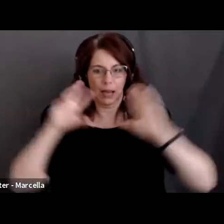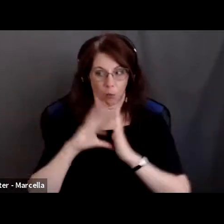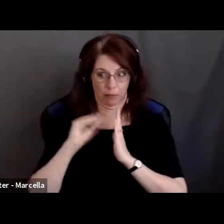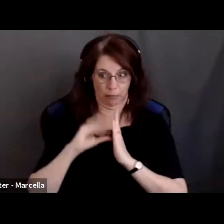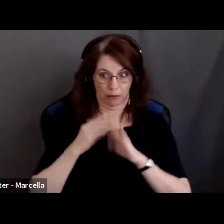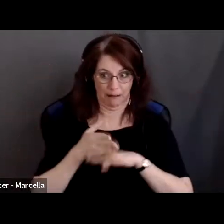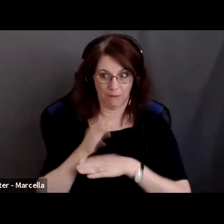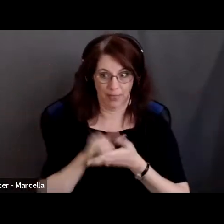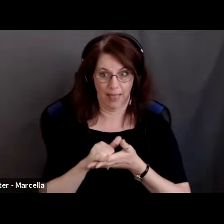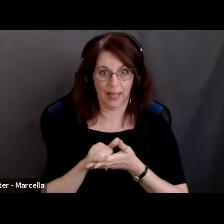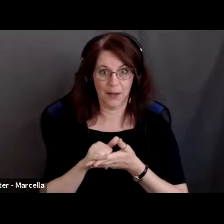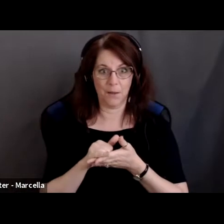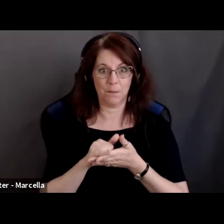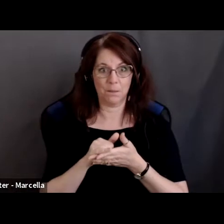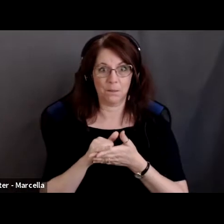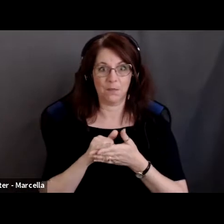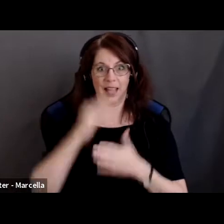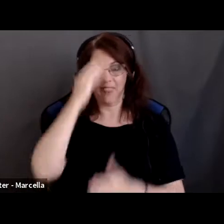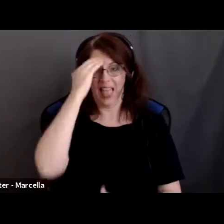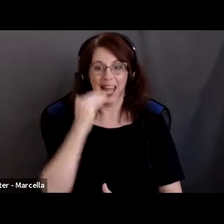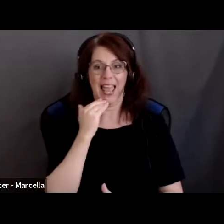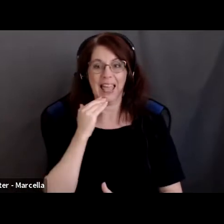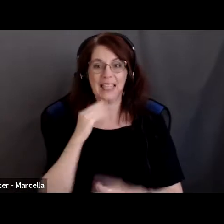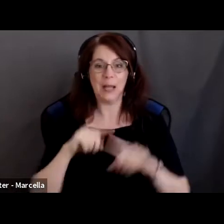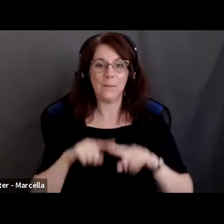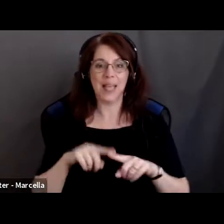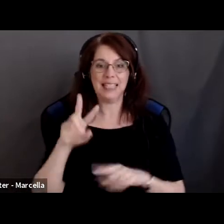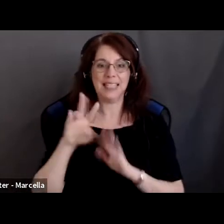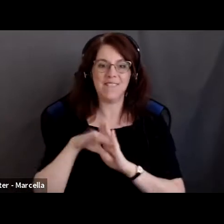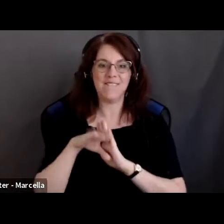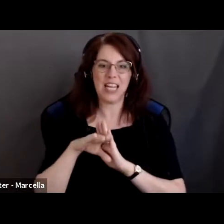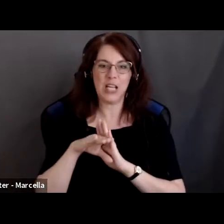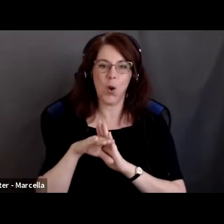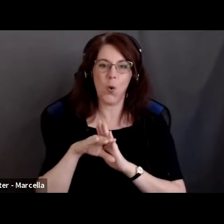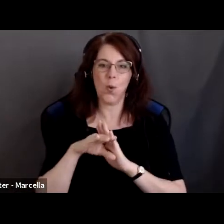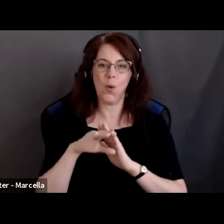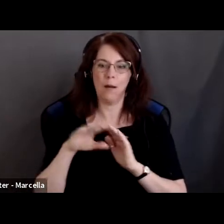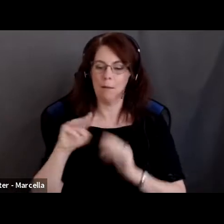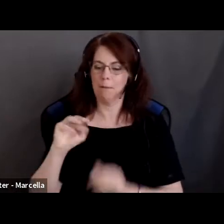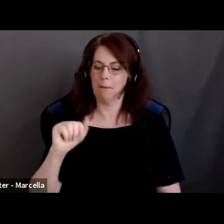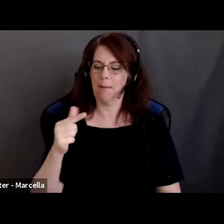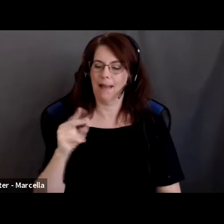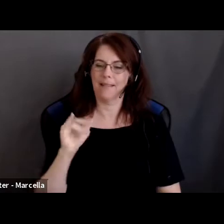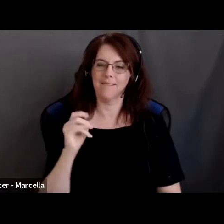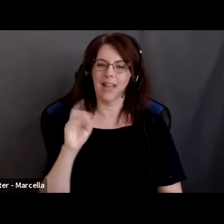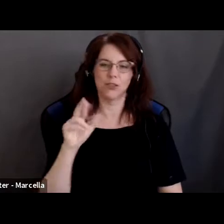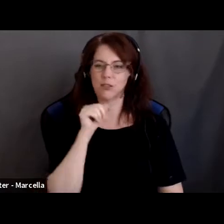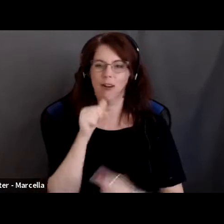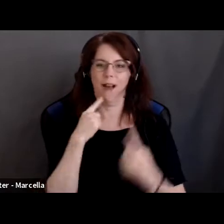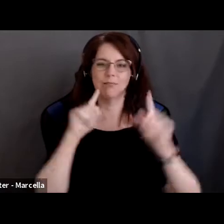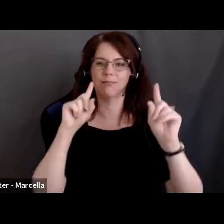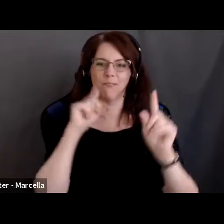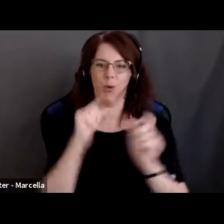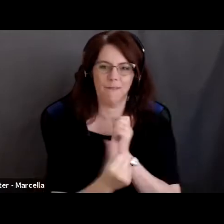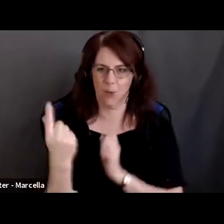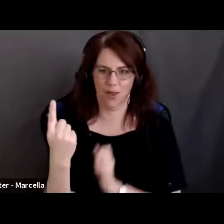that that head-based video magnifiers do not work well for everyone. So again,